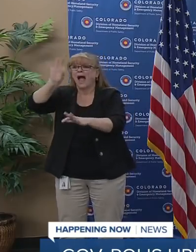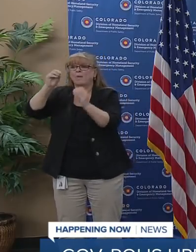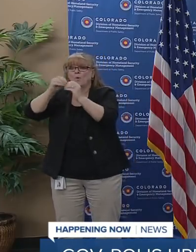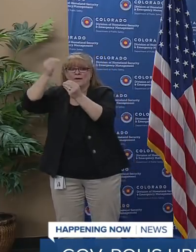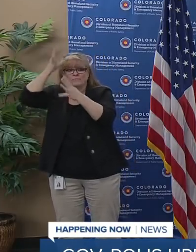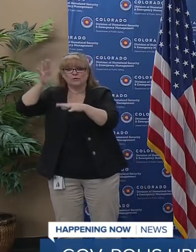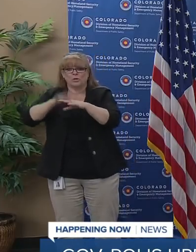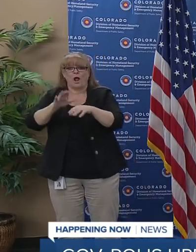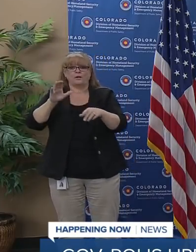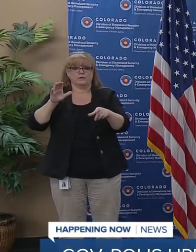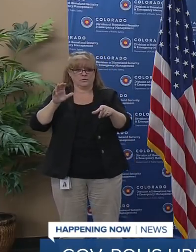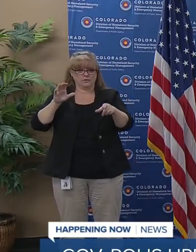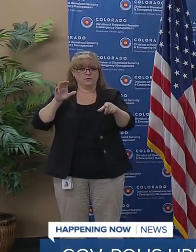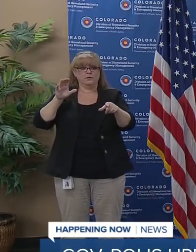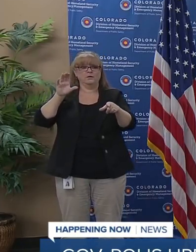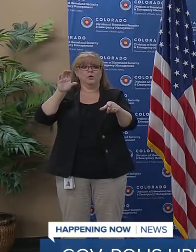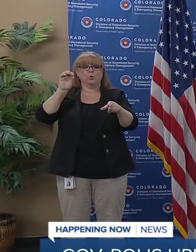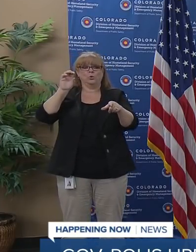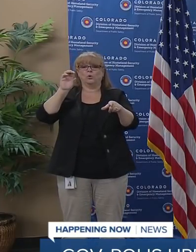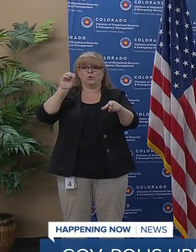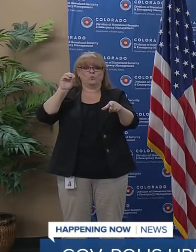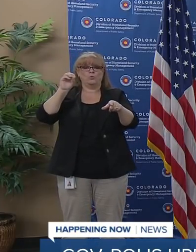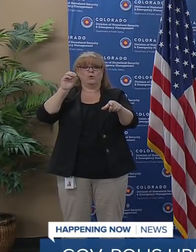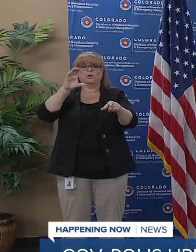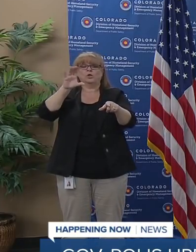covid19relief.sba.gov. Businesses will get financing,